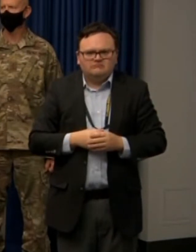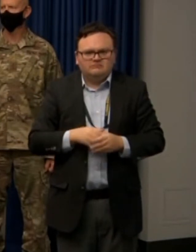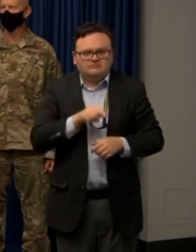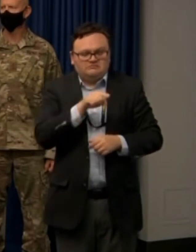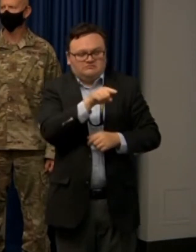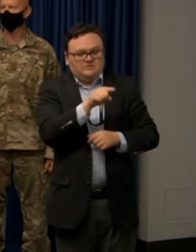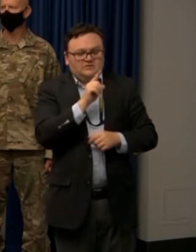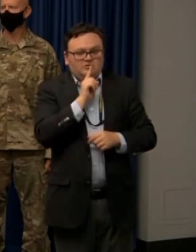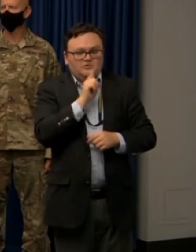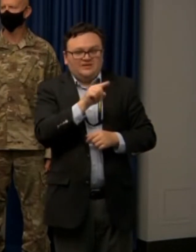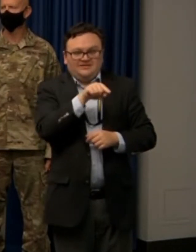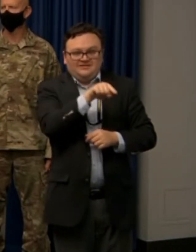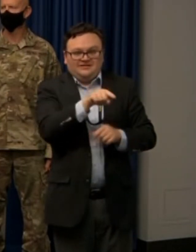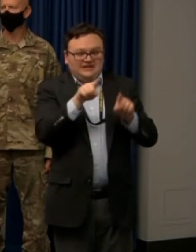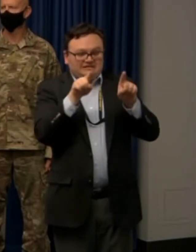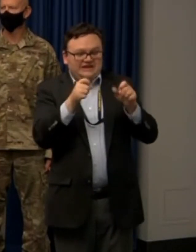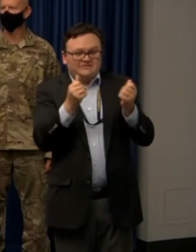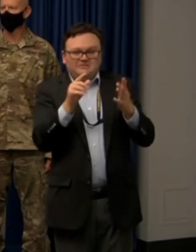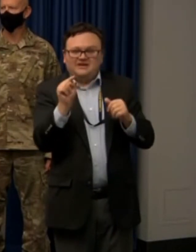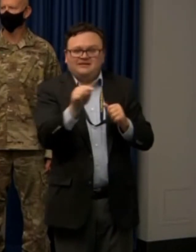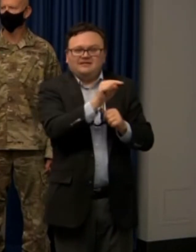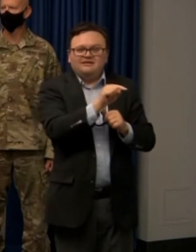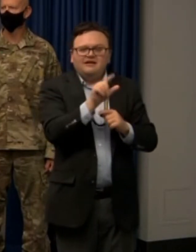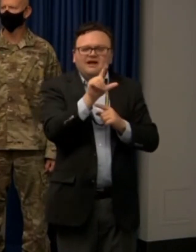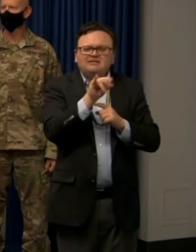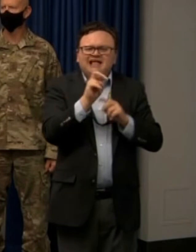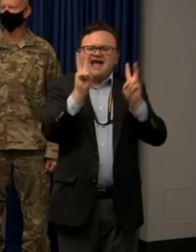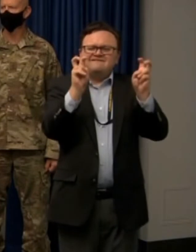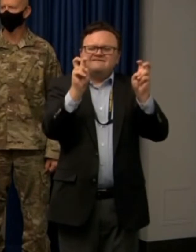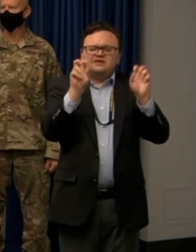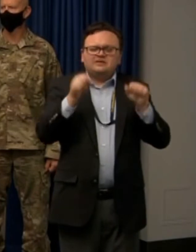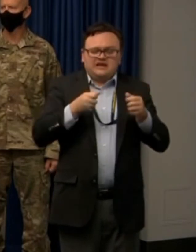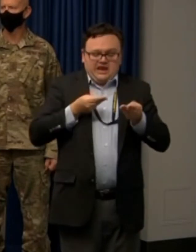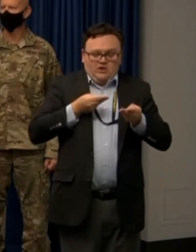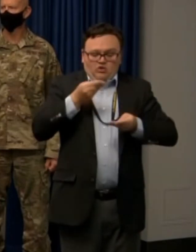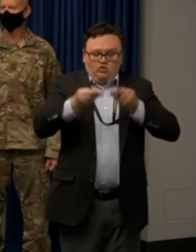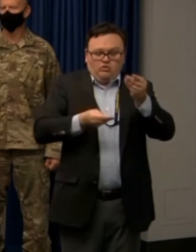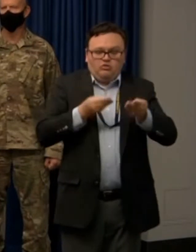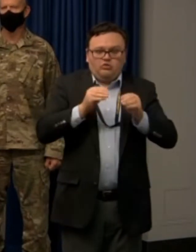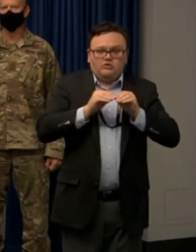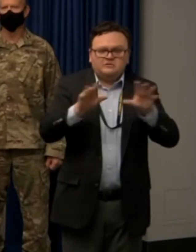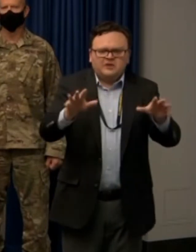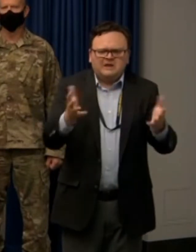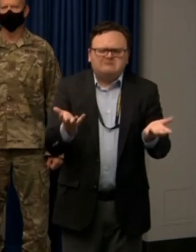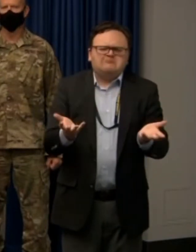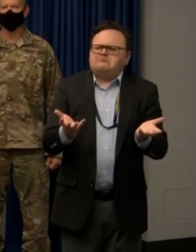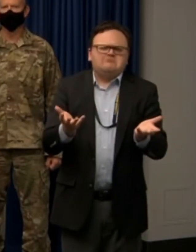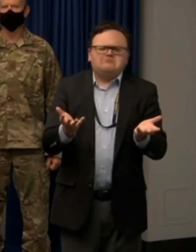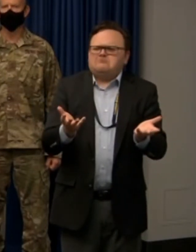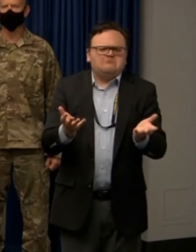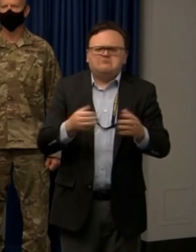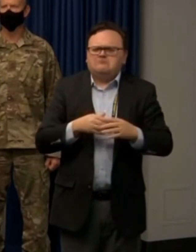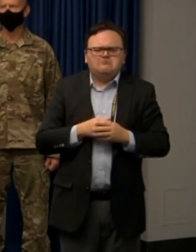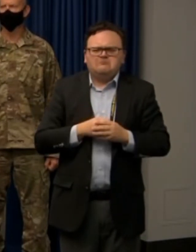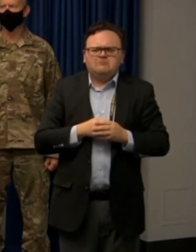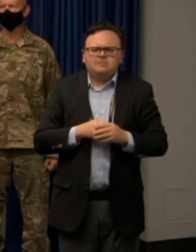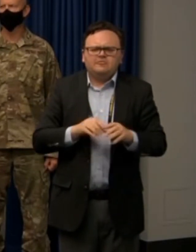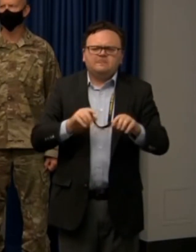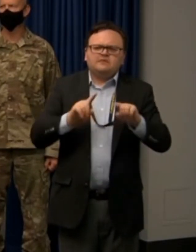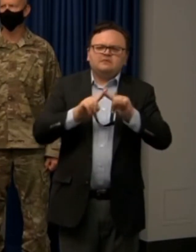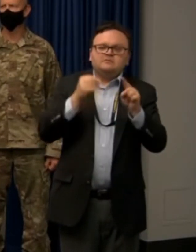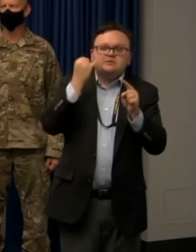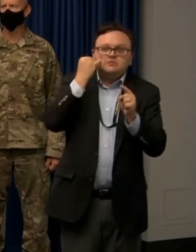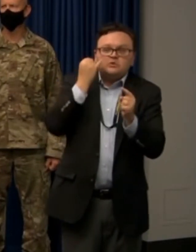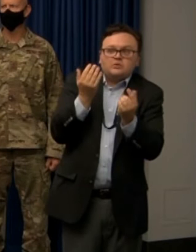live virus. And in many cases, it's not. Certainly, even if you have live virus as an asymptomatic, if you don't get the result back for a